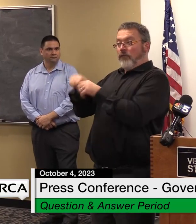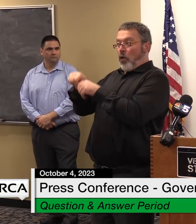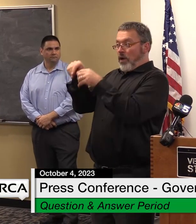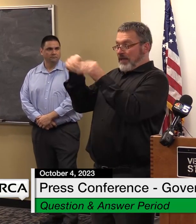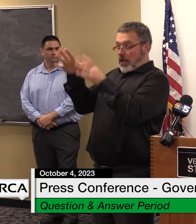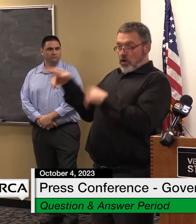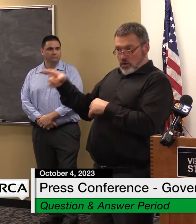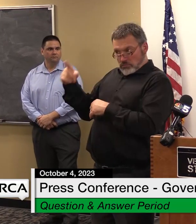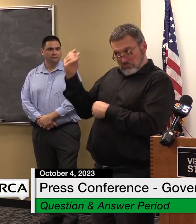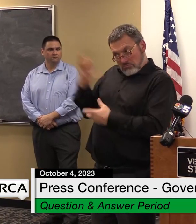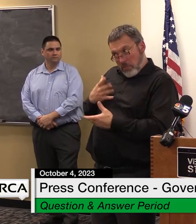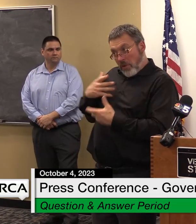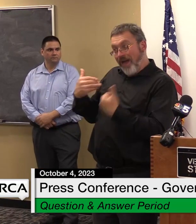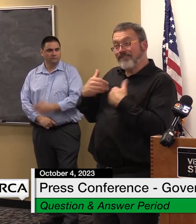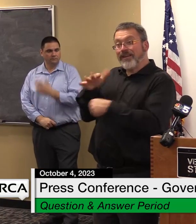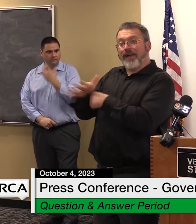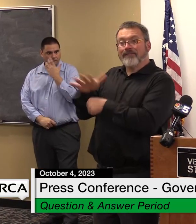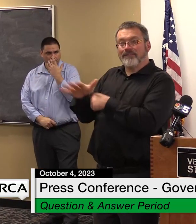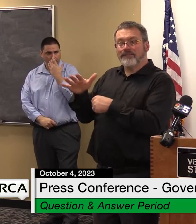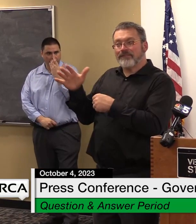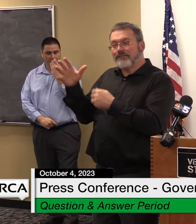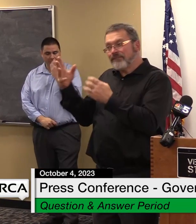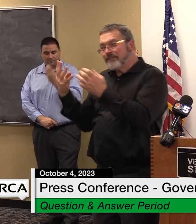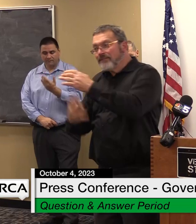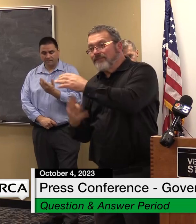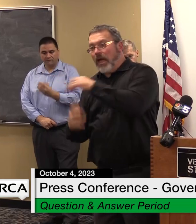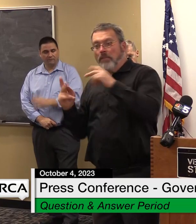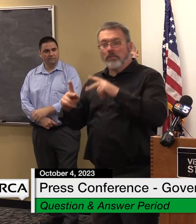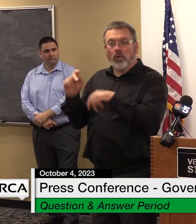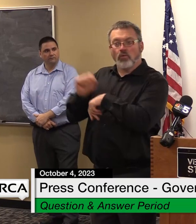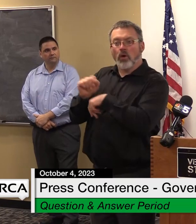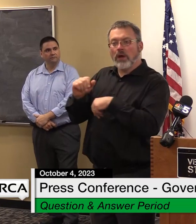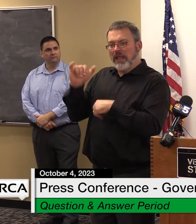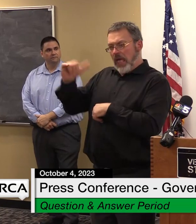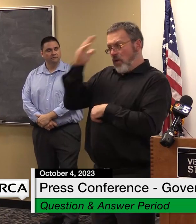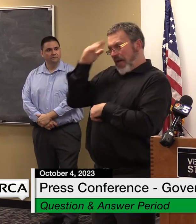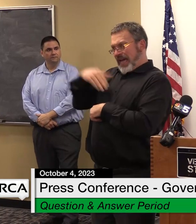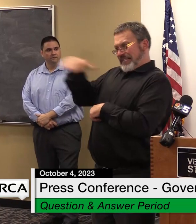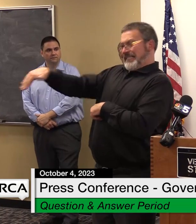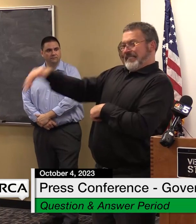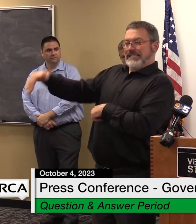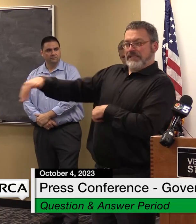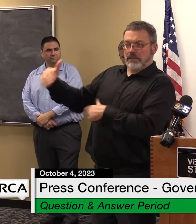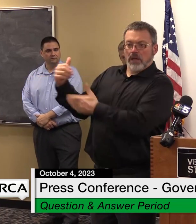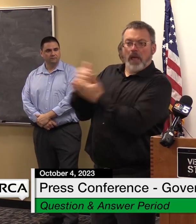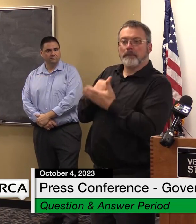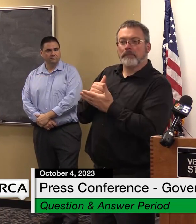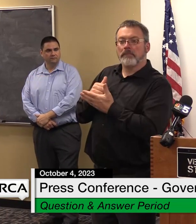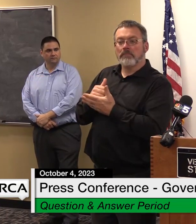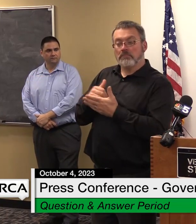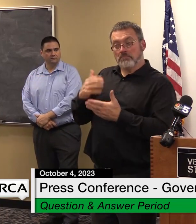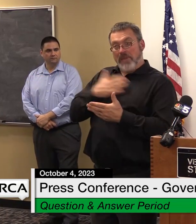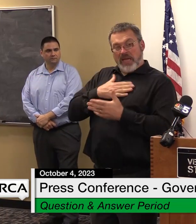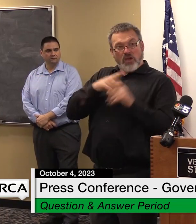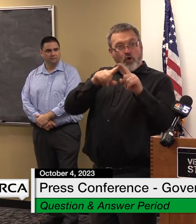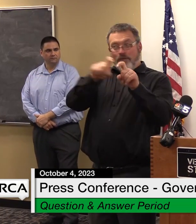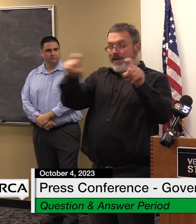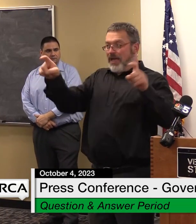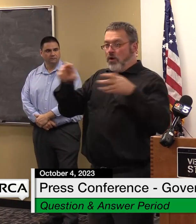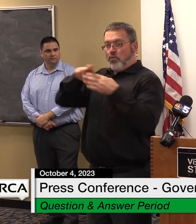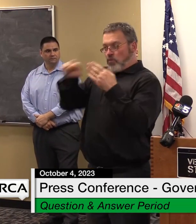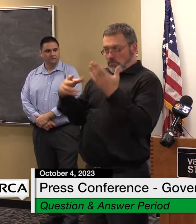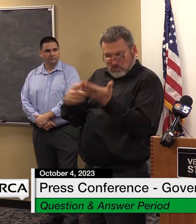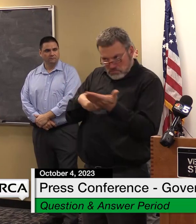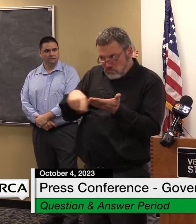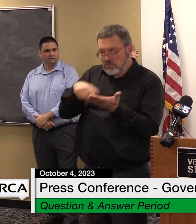They have the people. And that's why we brought them in and share the results with them. And there may be